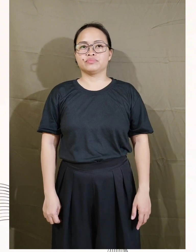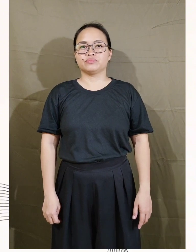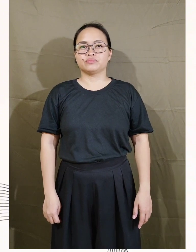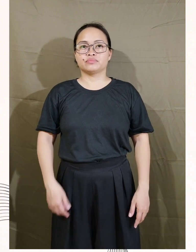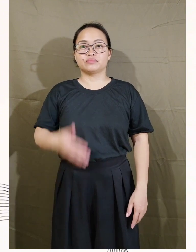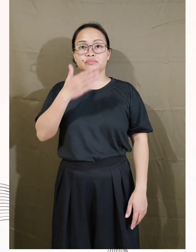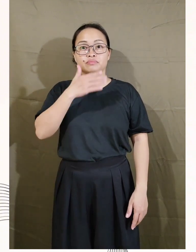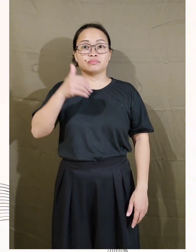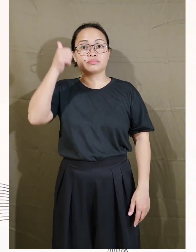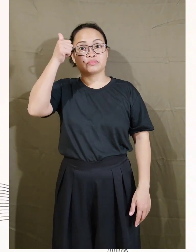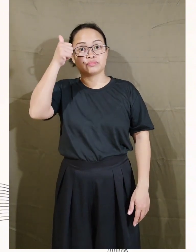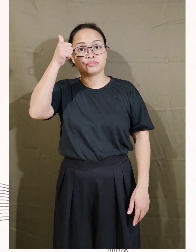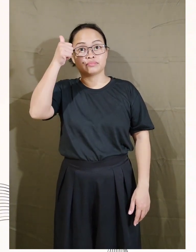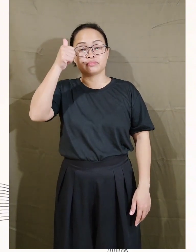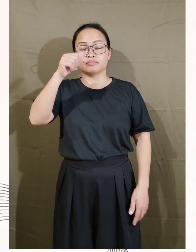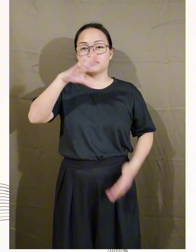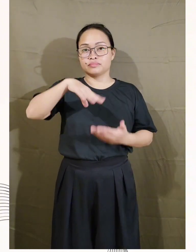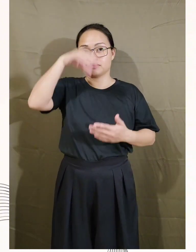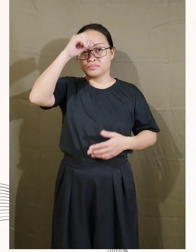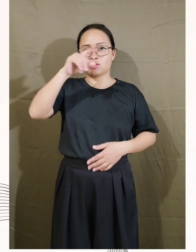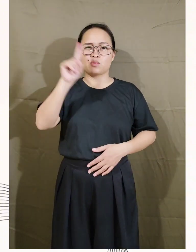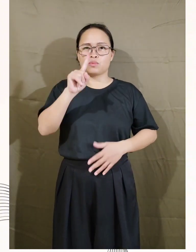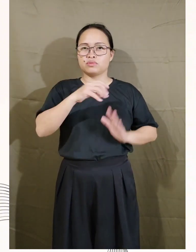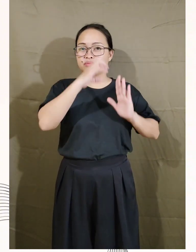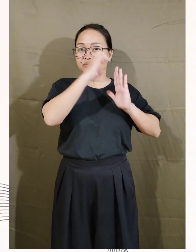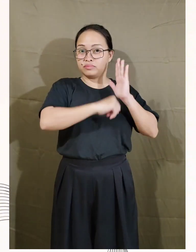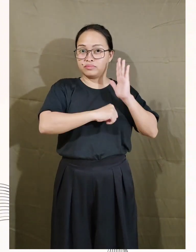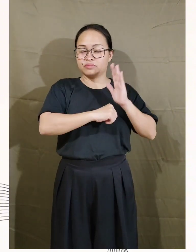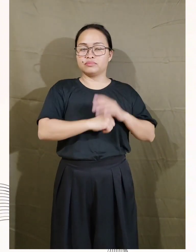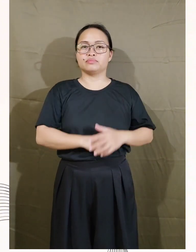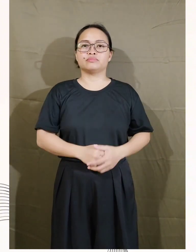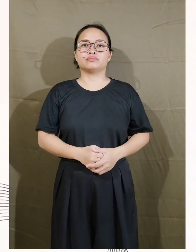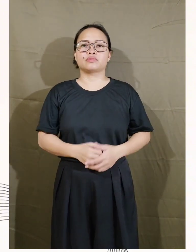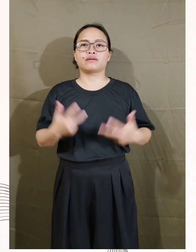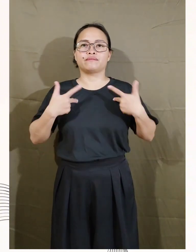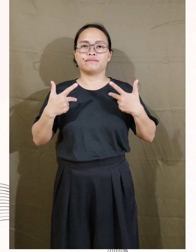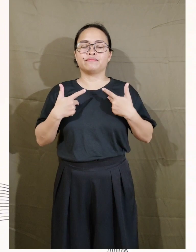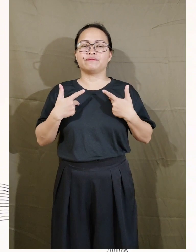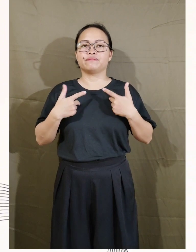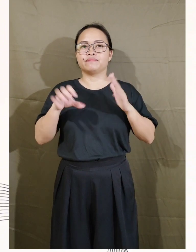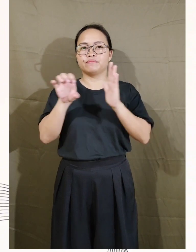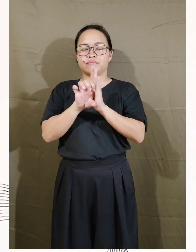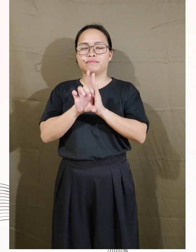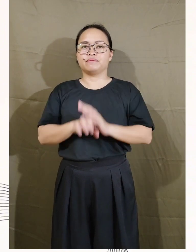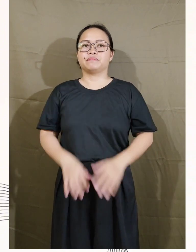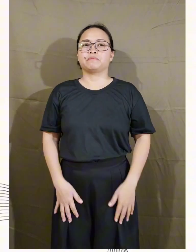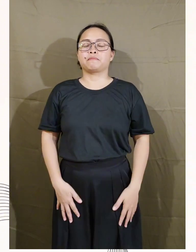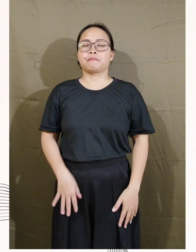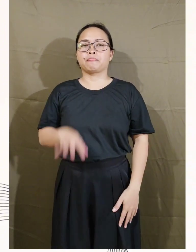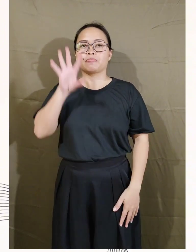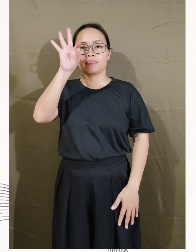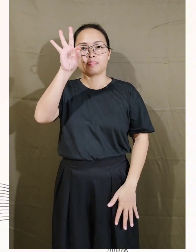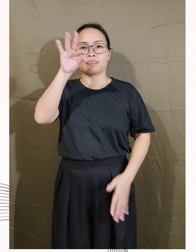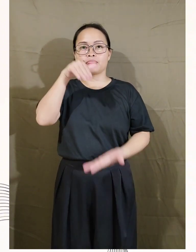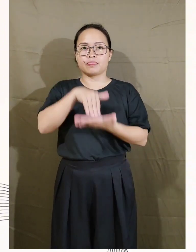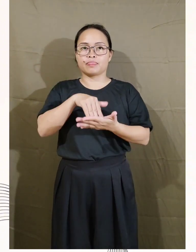Now, to better familiarize what is subtraction, we have here an example.